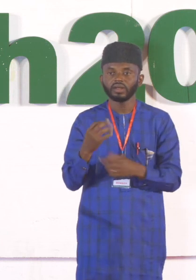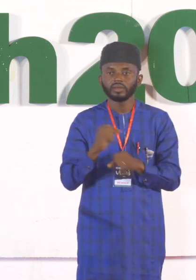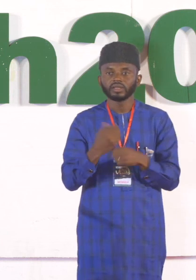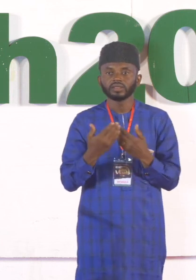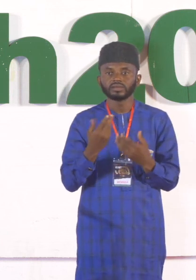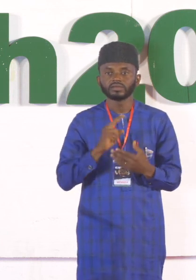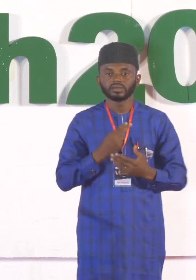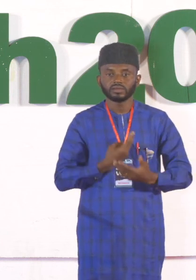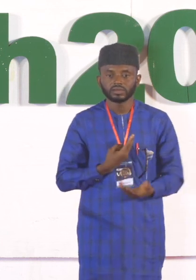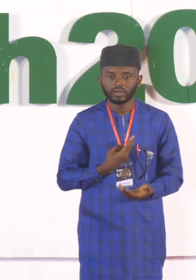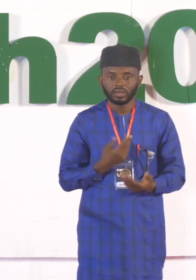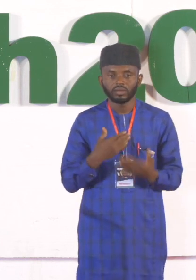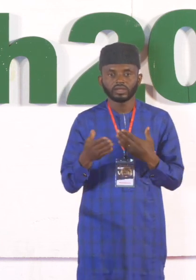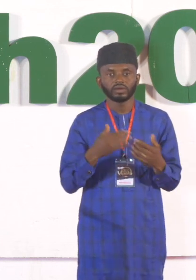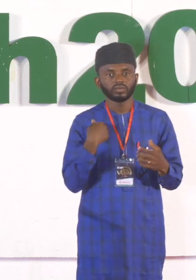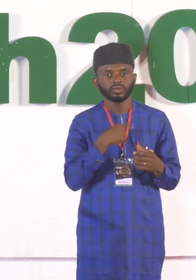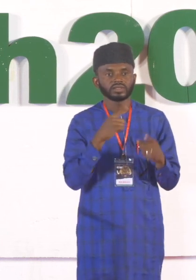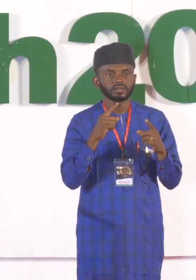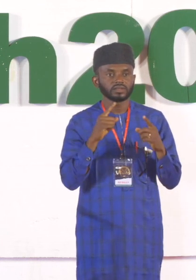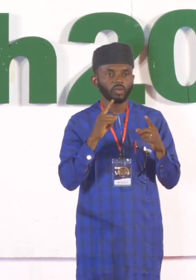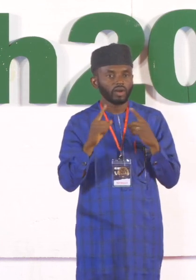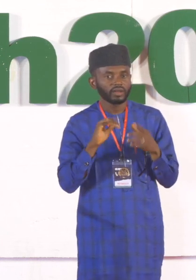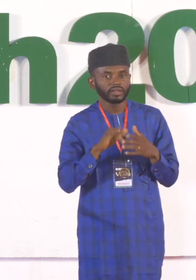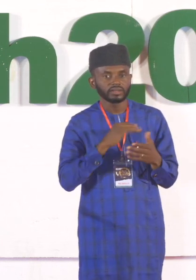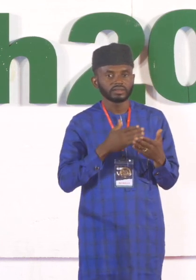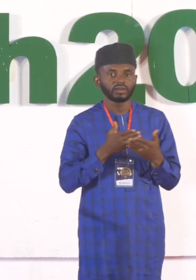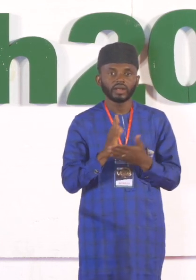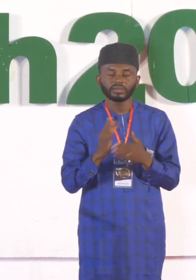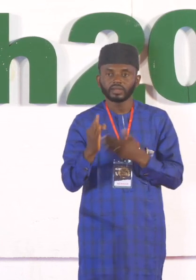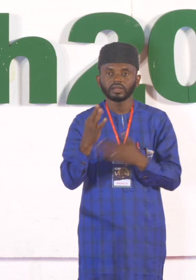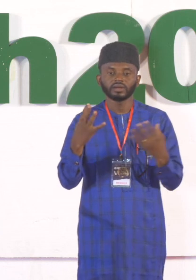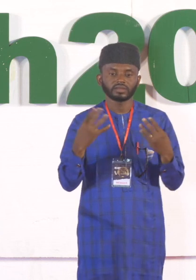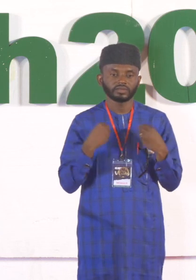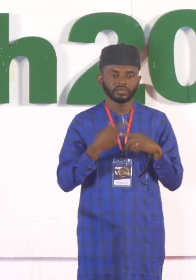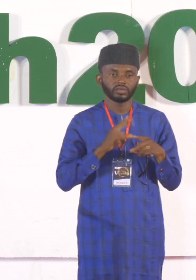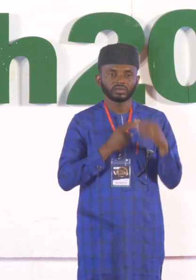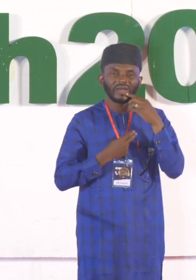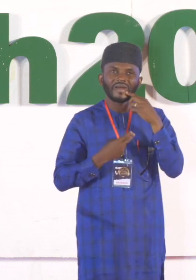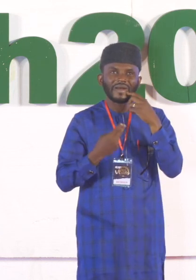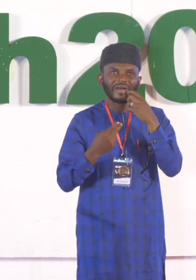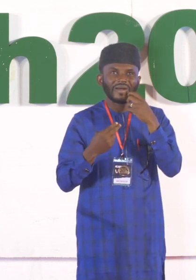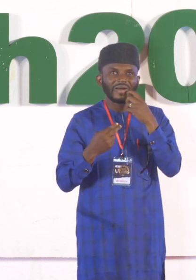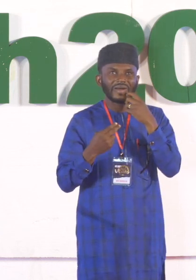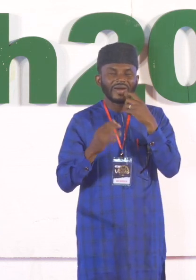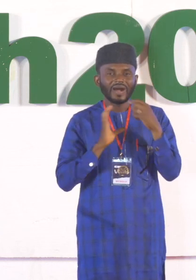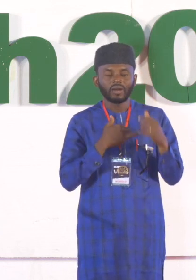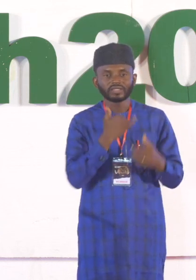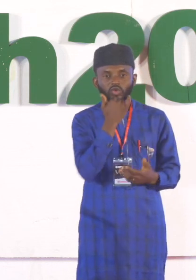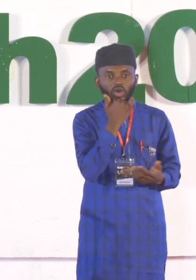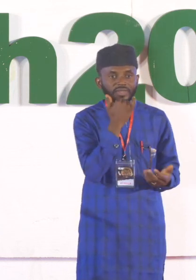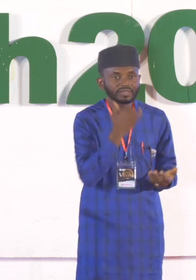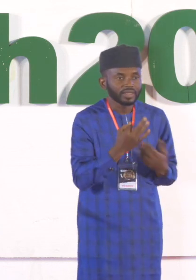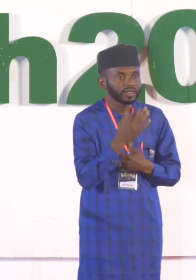easy for us. Whatever we say that is good, may Allah accept it from us. Our shortcomings, may Allah forgive